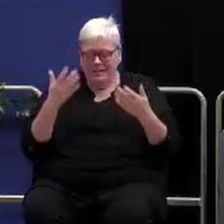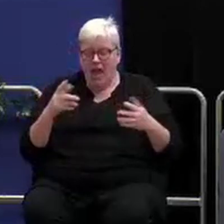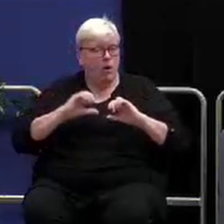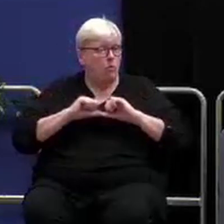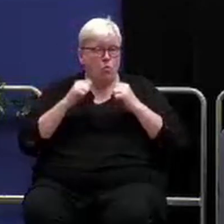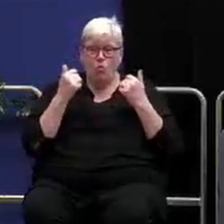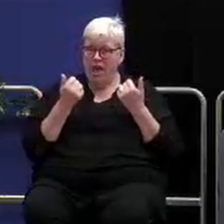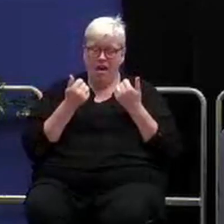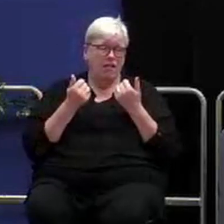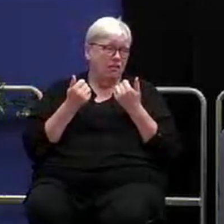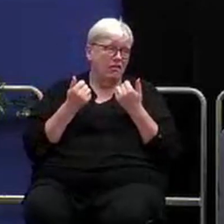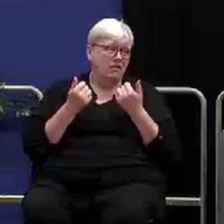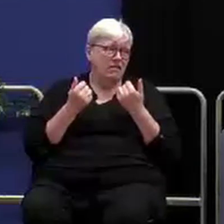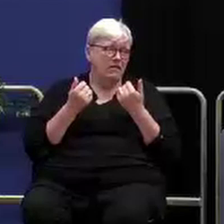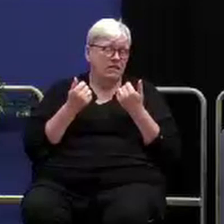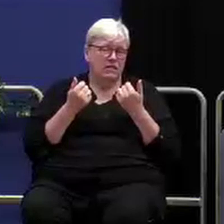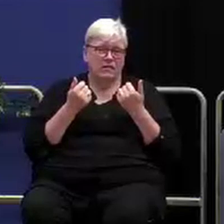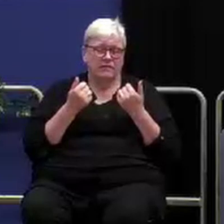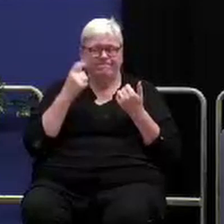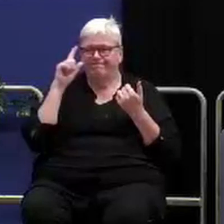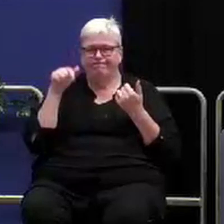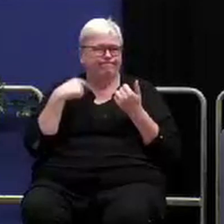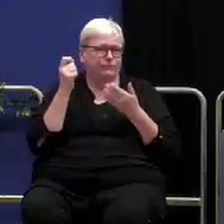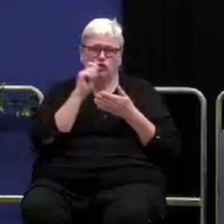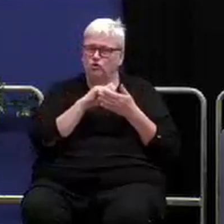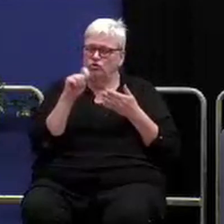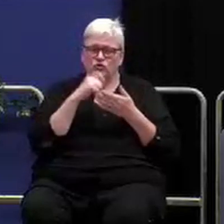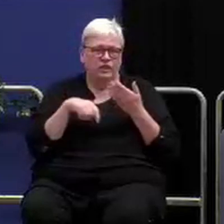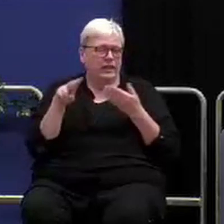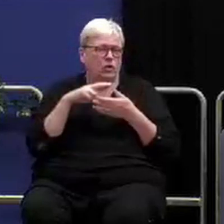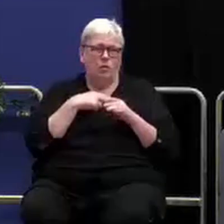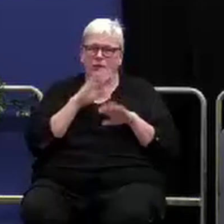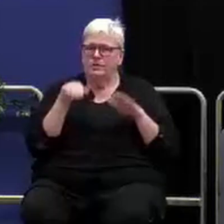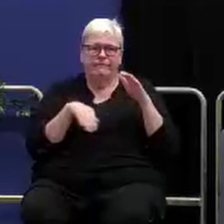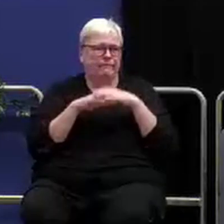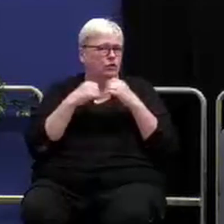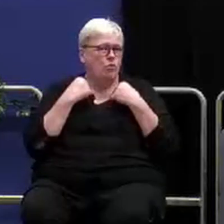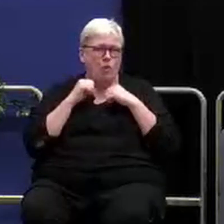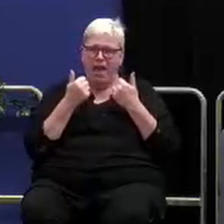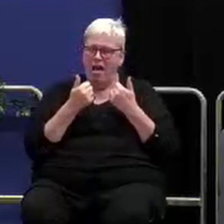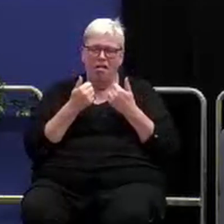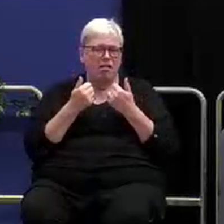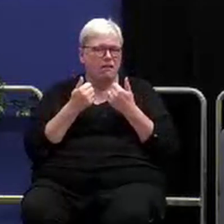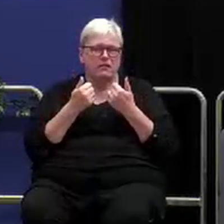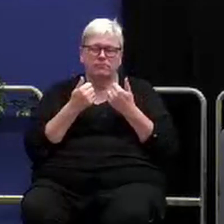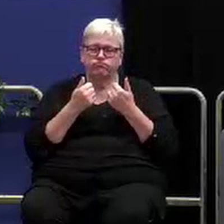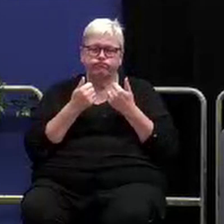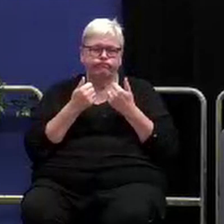well. I certainly wouldn't have been able to write these things when I wasn't completely well. In